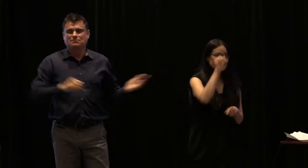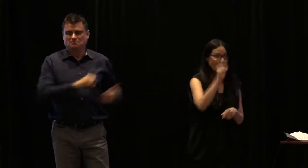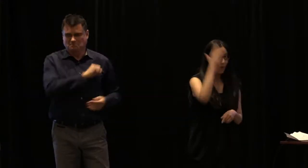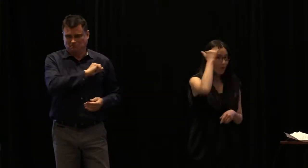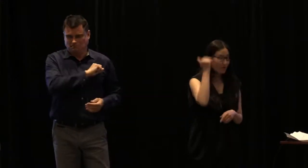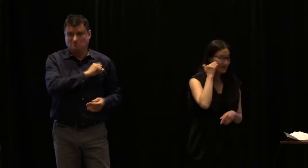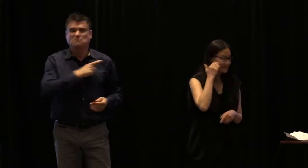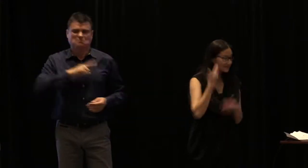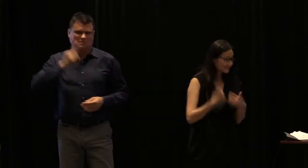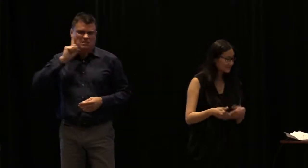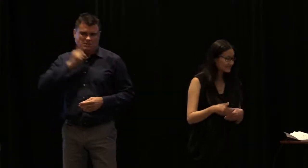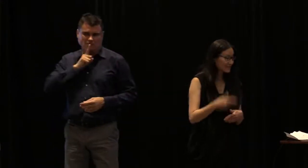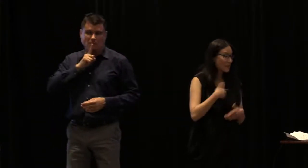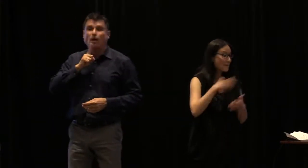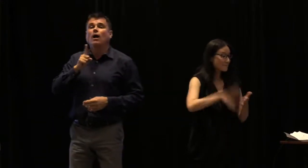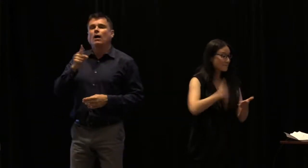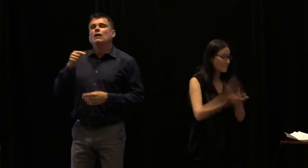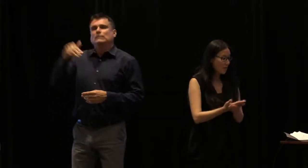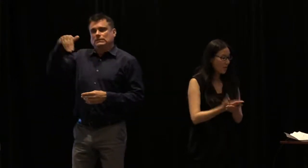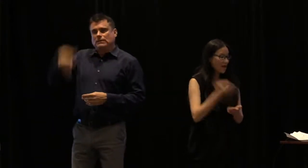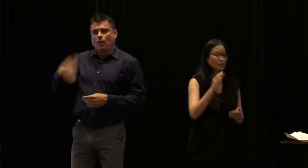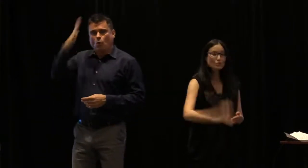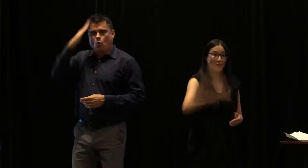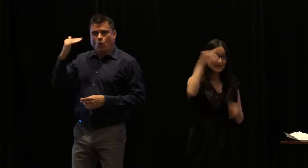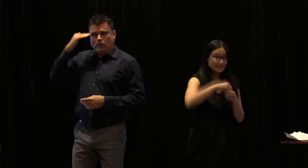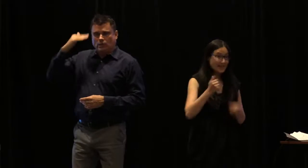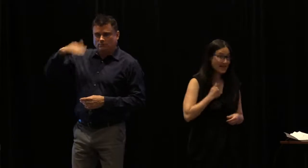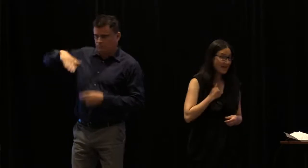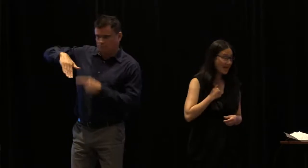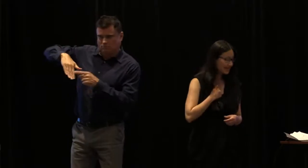and I am South Korean and deaf.